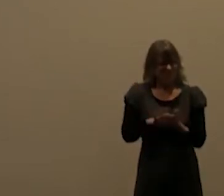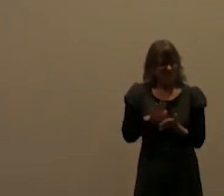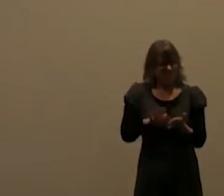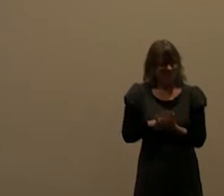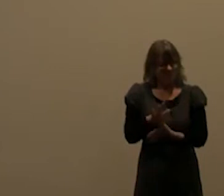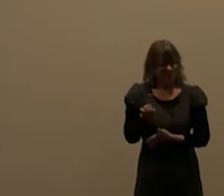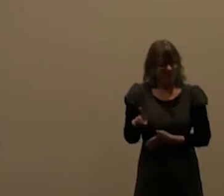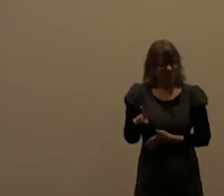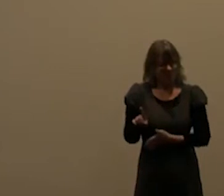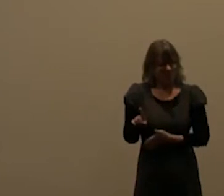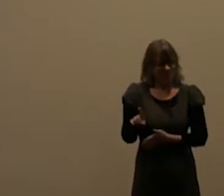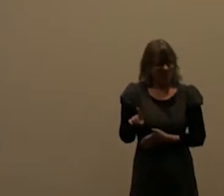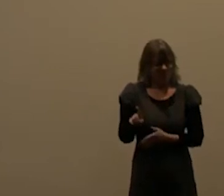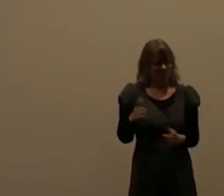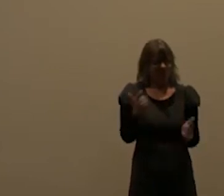Yeah. So